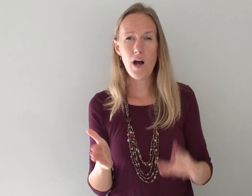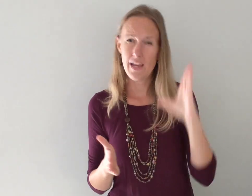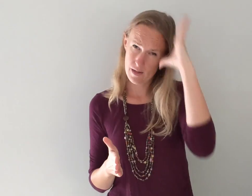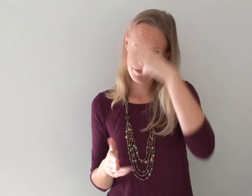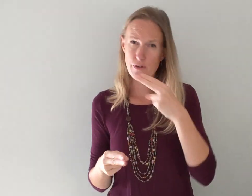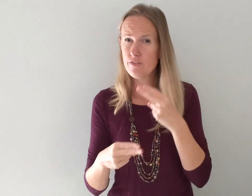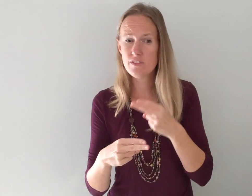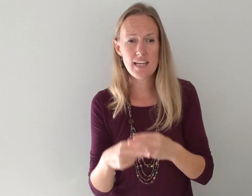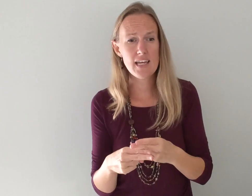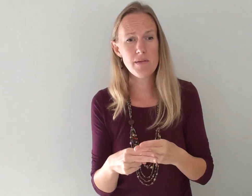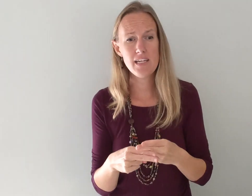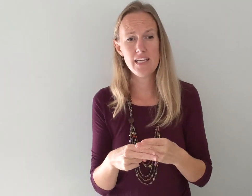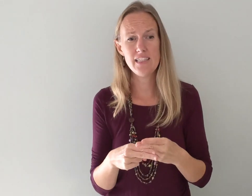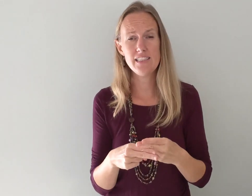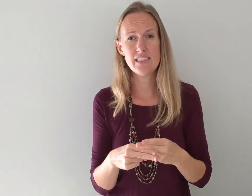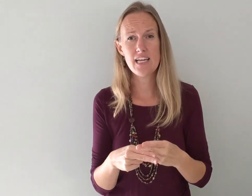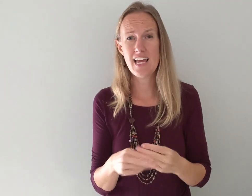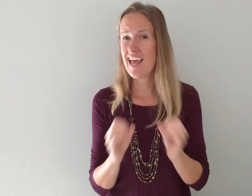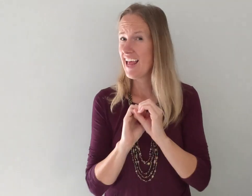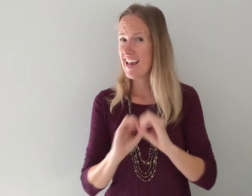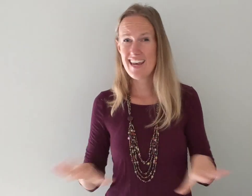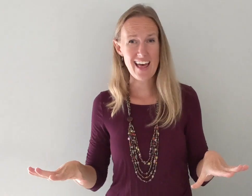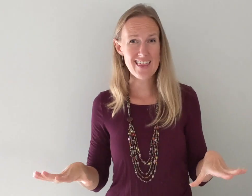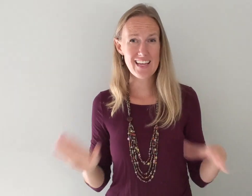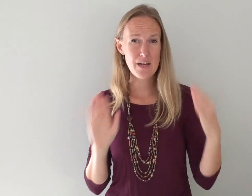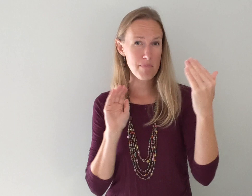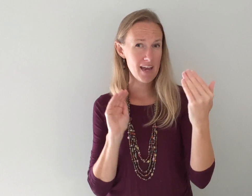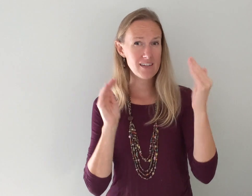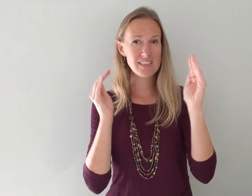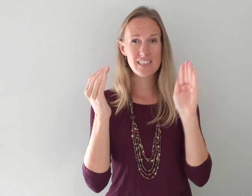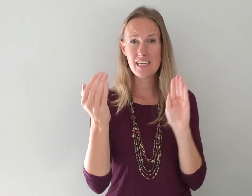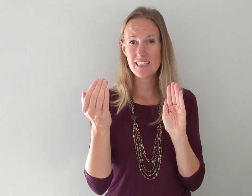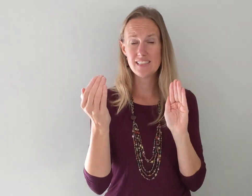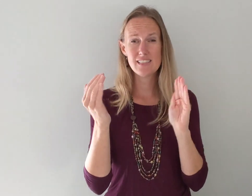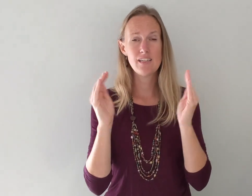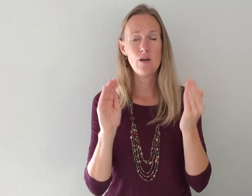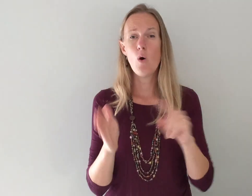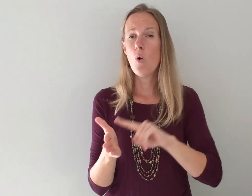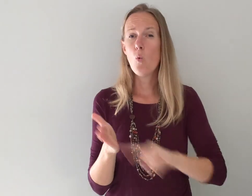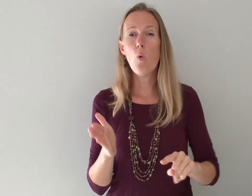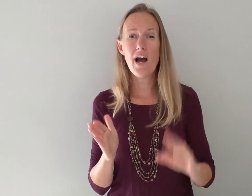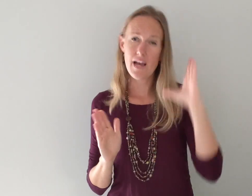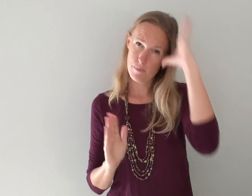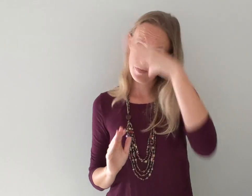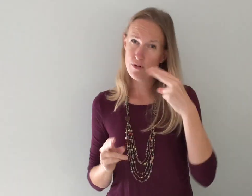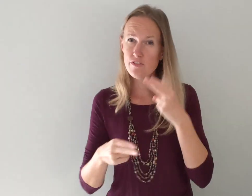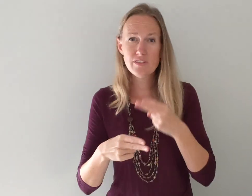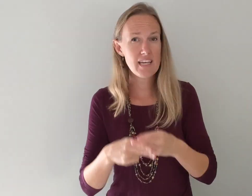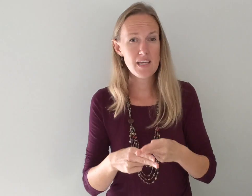What a beautiful name it is. Nothing compares to this. What a beautiful name